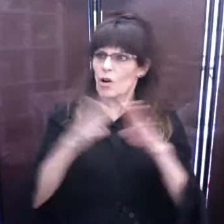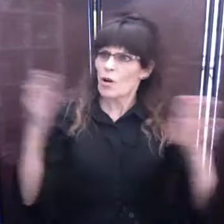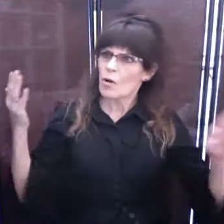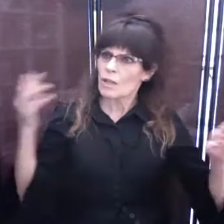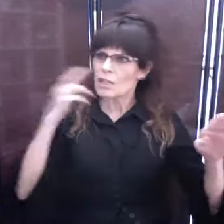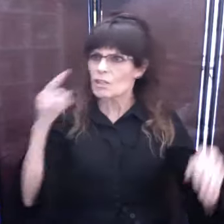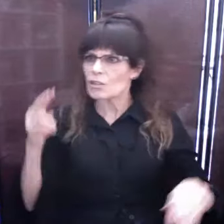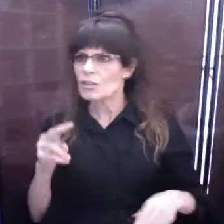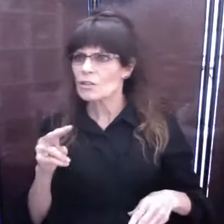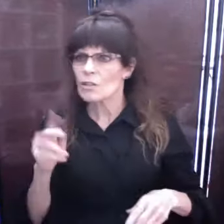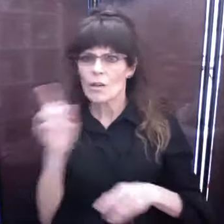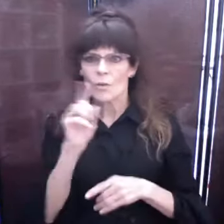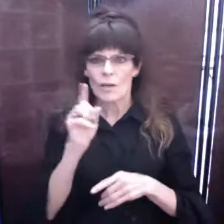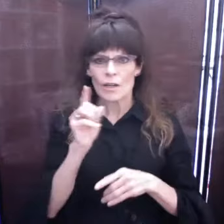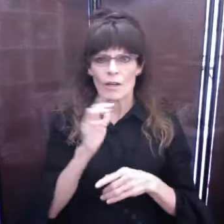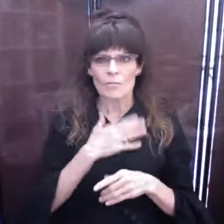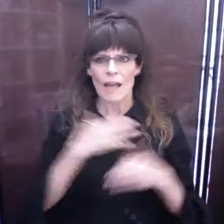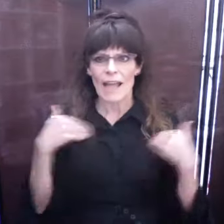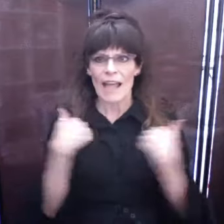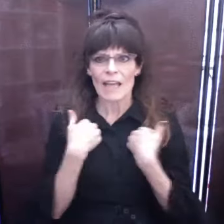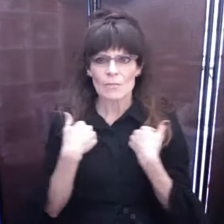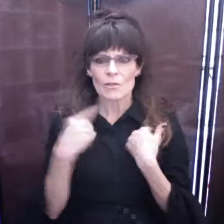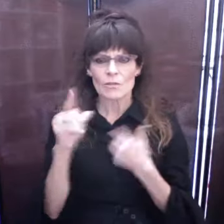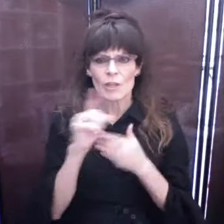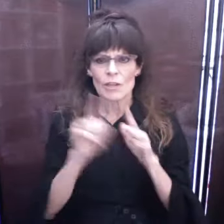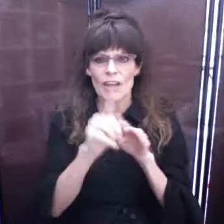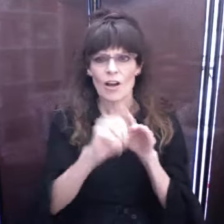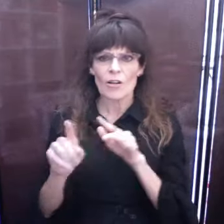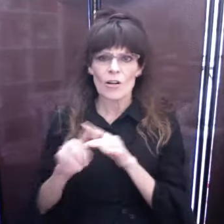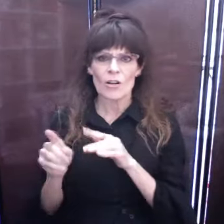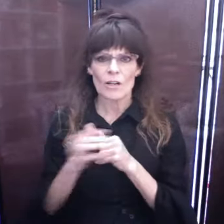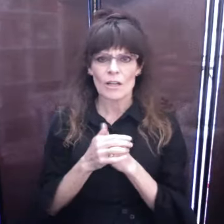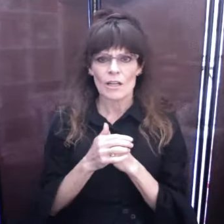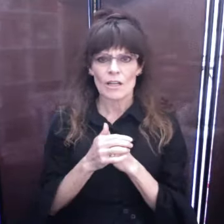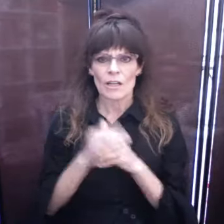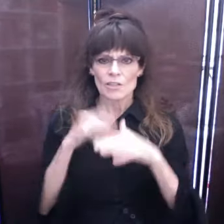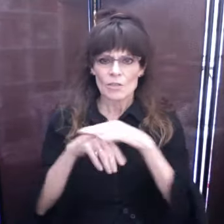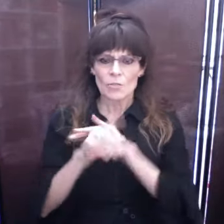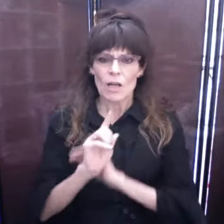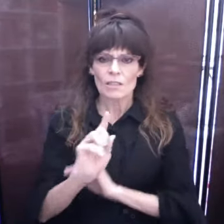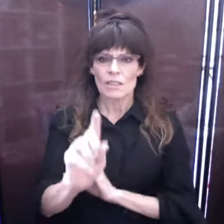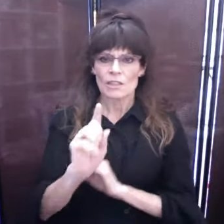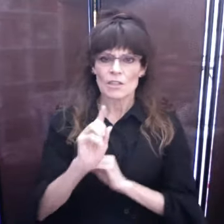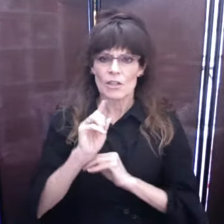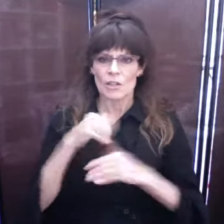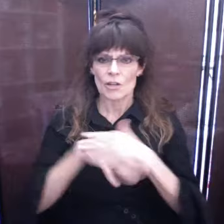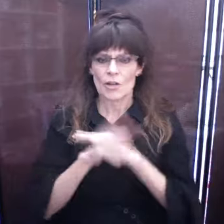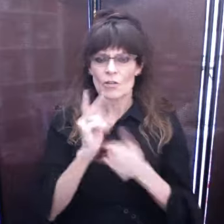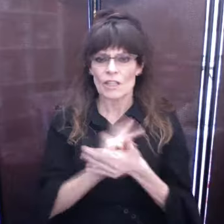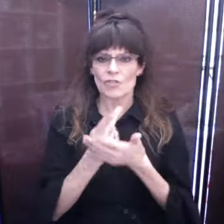where'd all my animals go? The animals ran away. Where'd they go? And she walked into her kitchen and there was a red hot